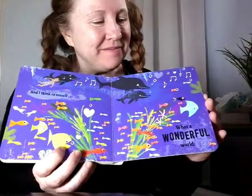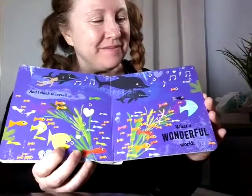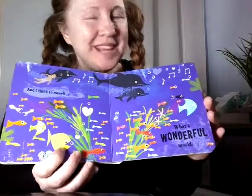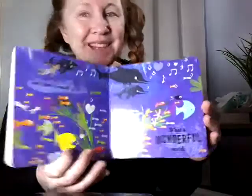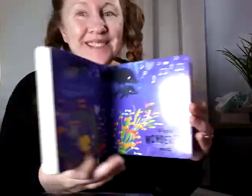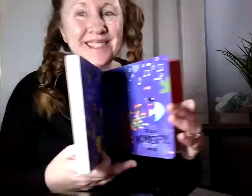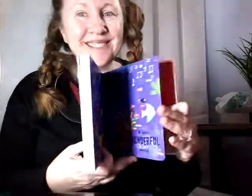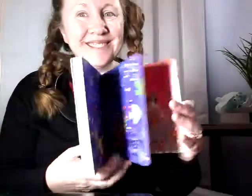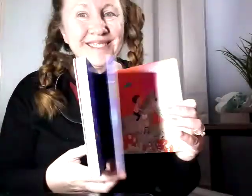Yes,